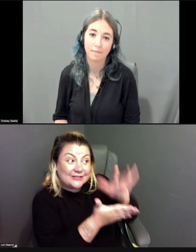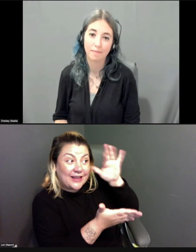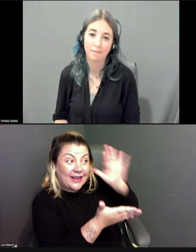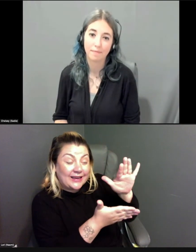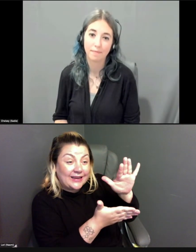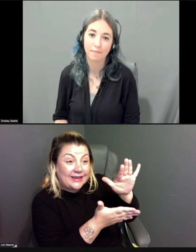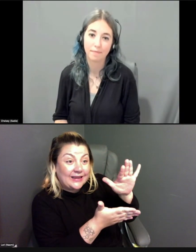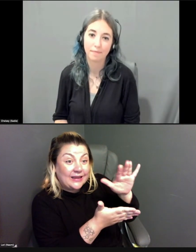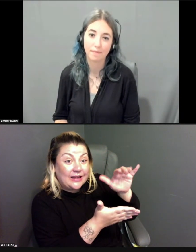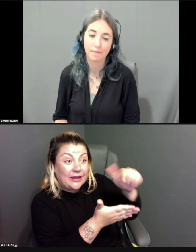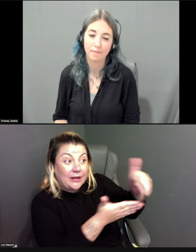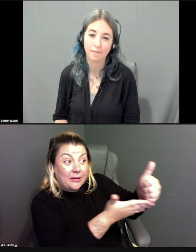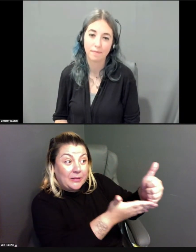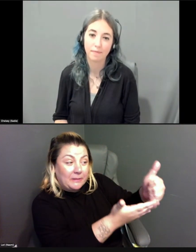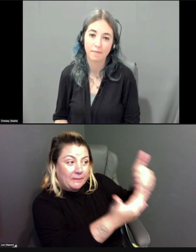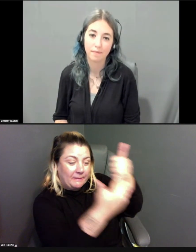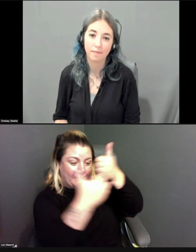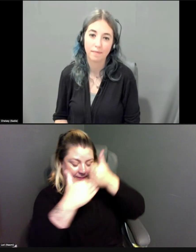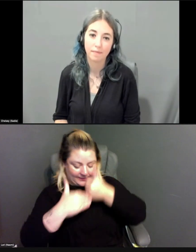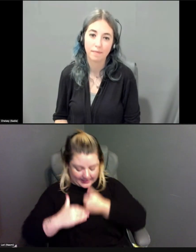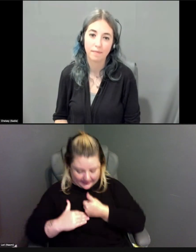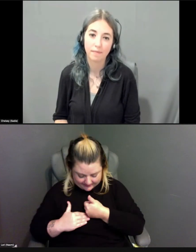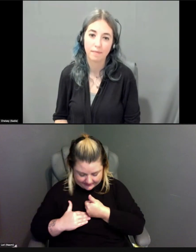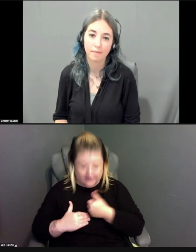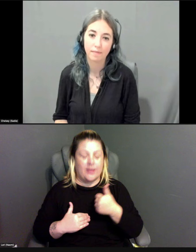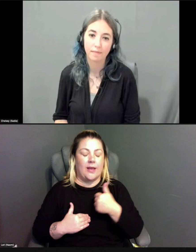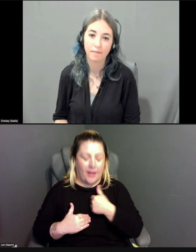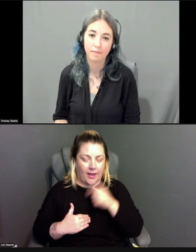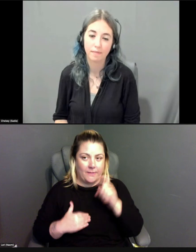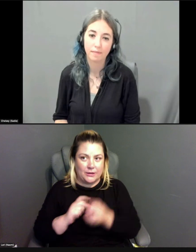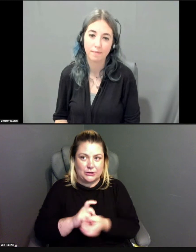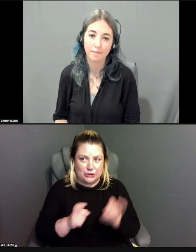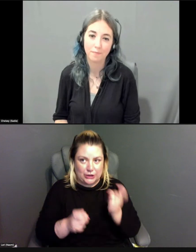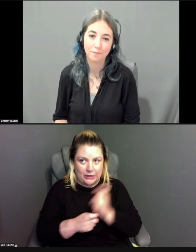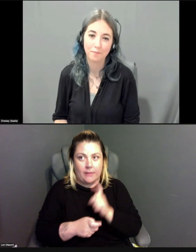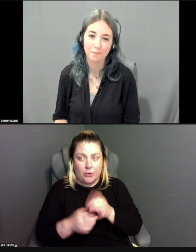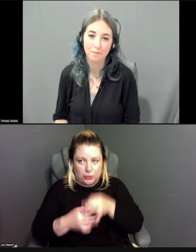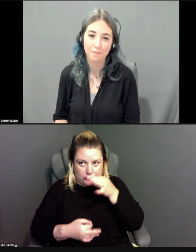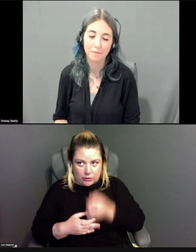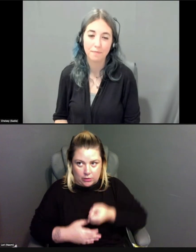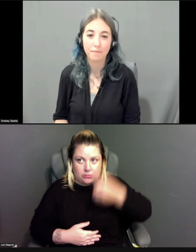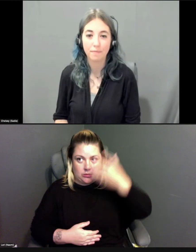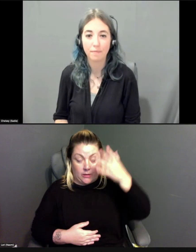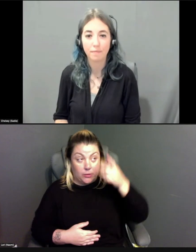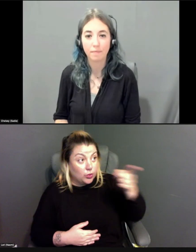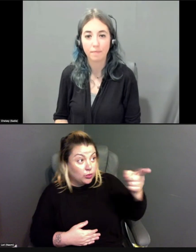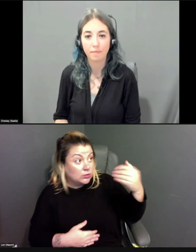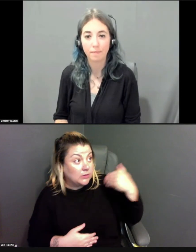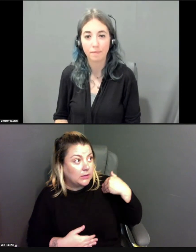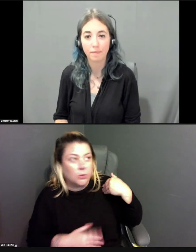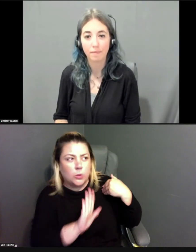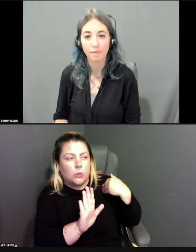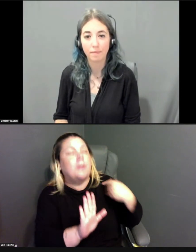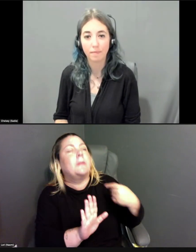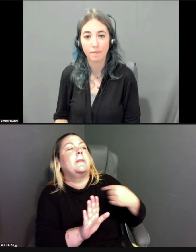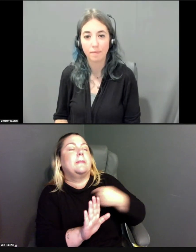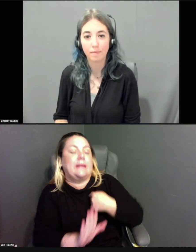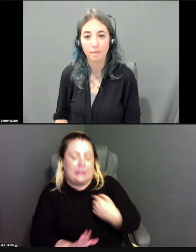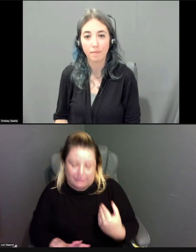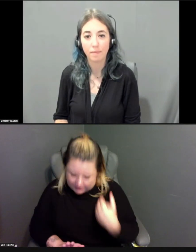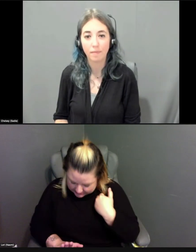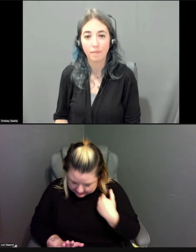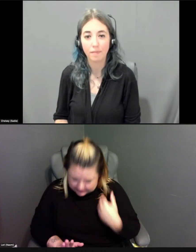believe that we are responsible for changing that, as opposed to holding them responsible for it. It's easier to blame a straw